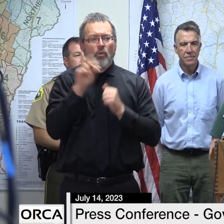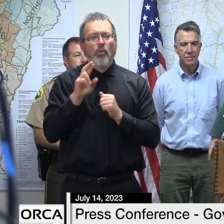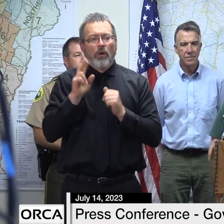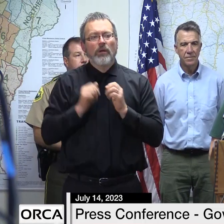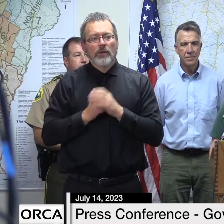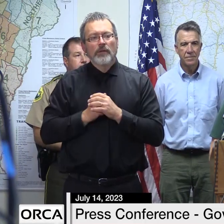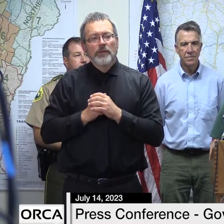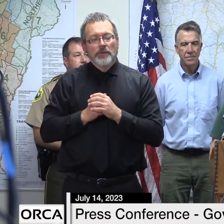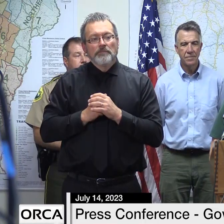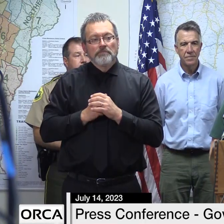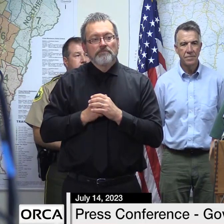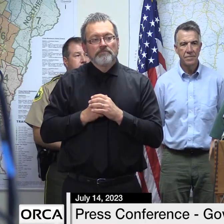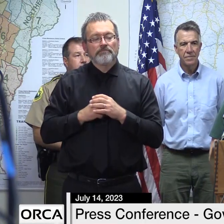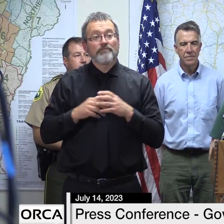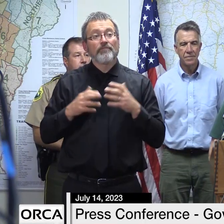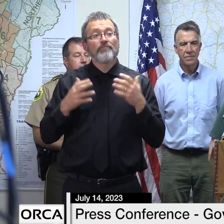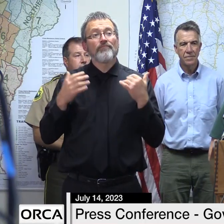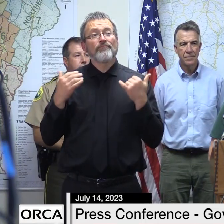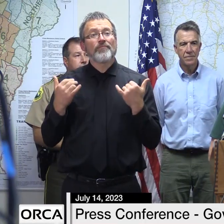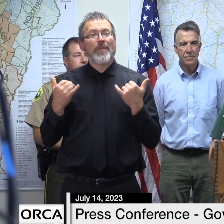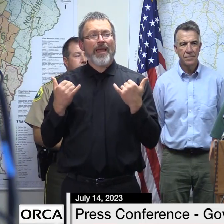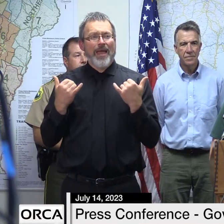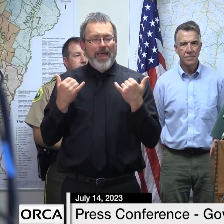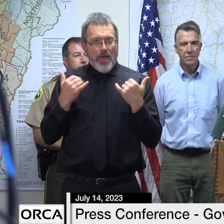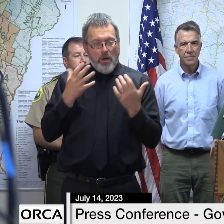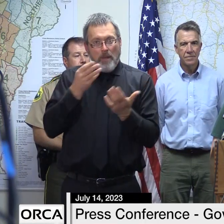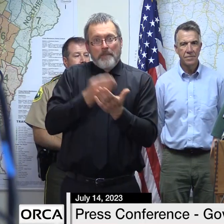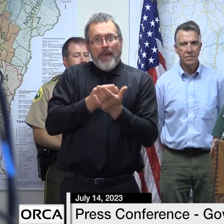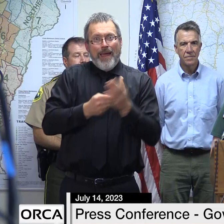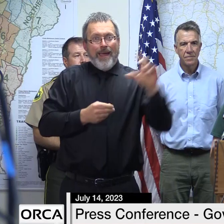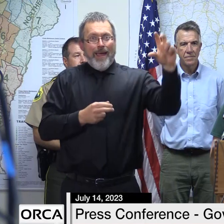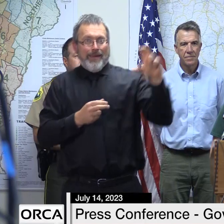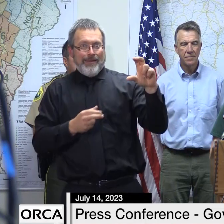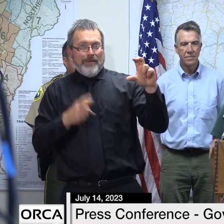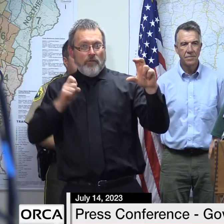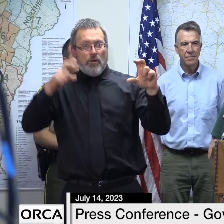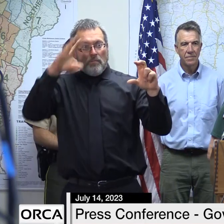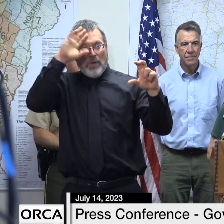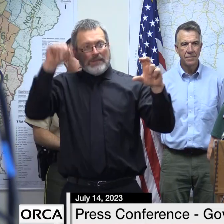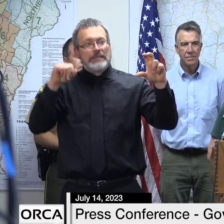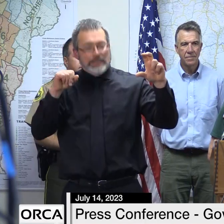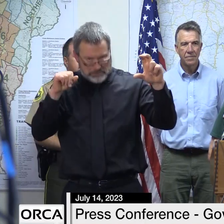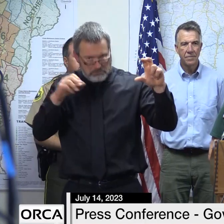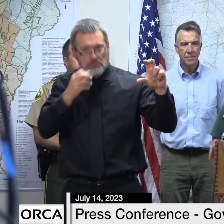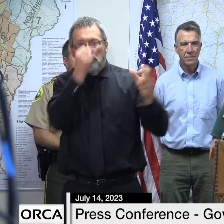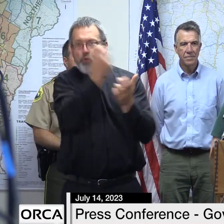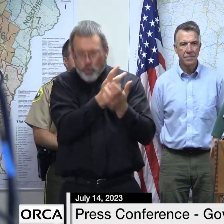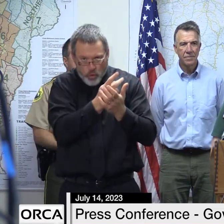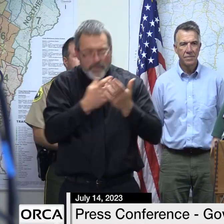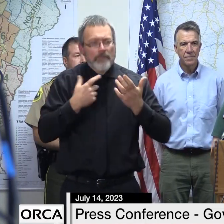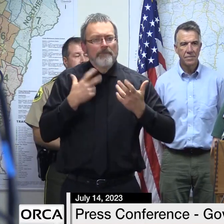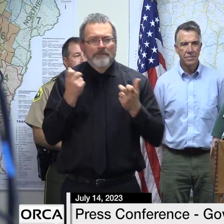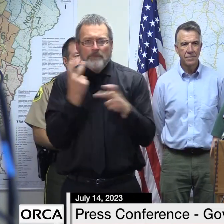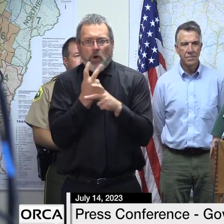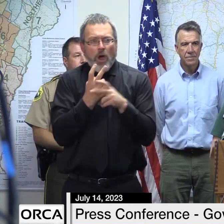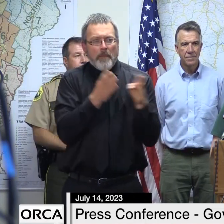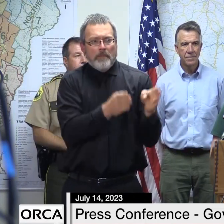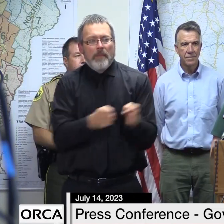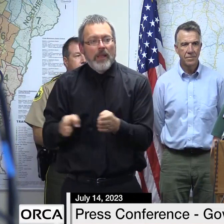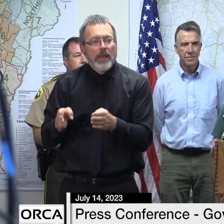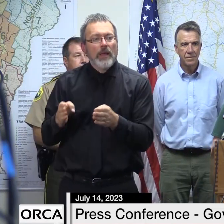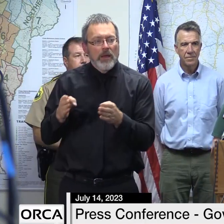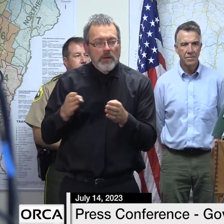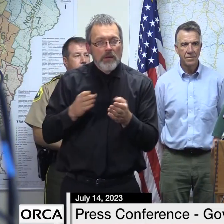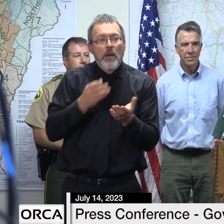federal disaster declaration just signed by President Biden this morning. As the governor mentioned, this will open up a variety of streams of funding